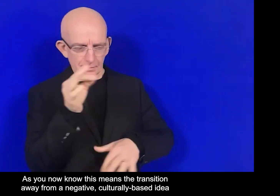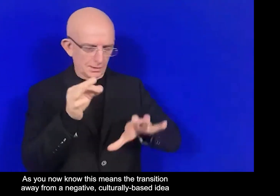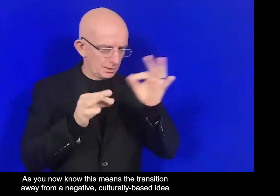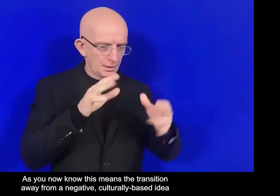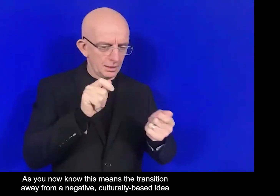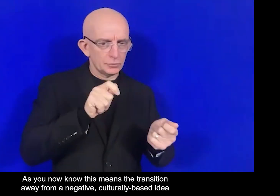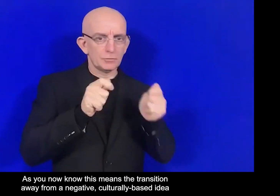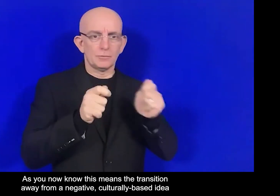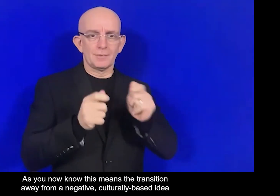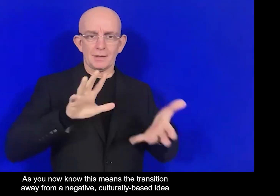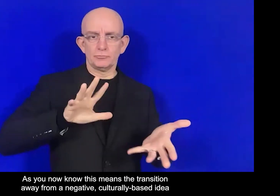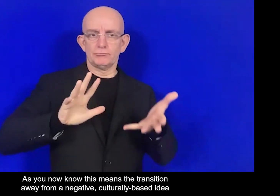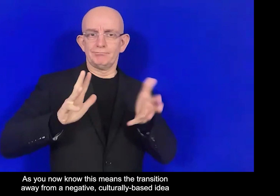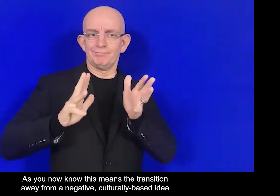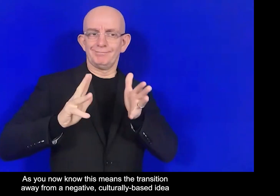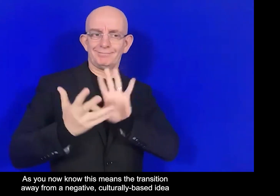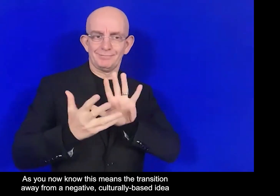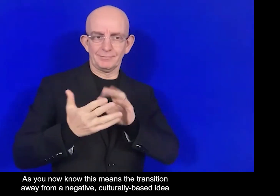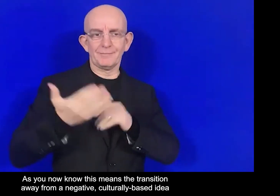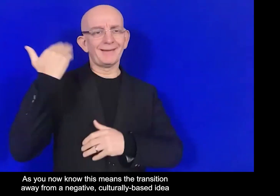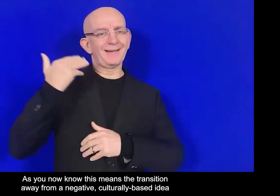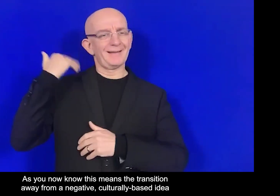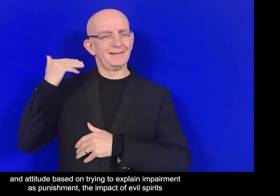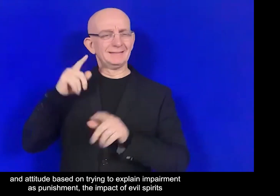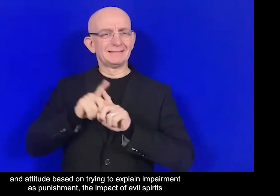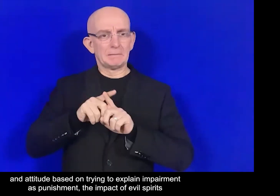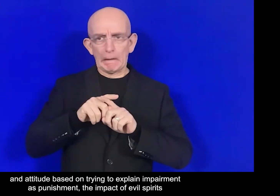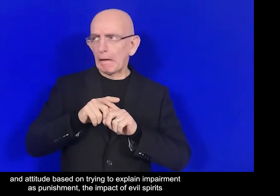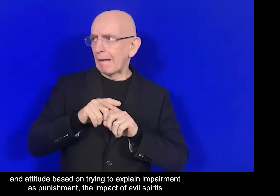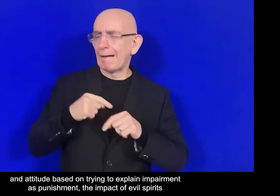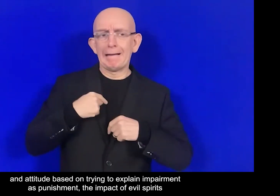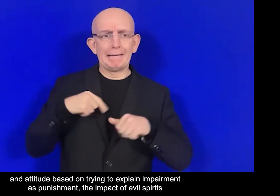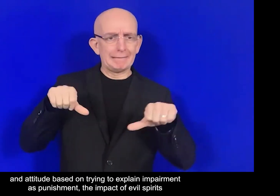negative, culturally based ideas and